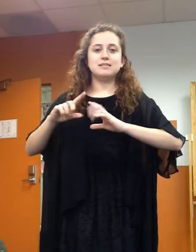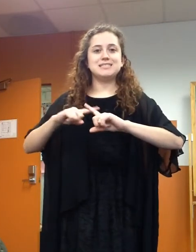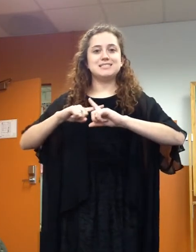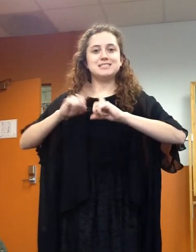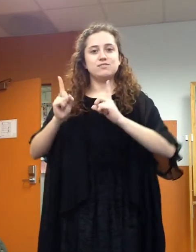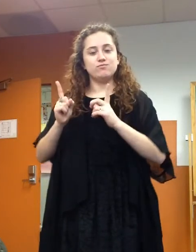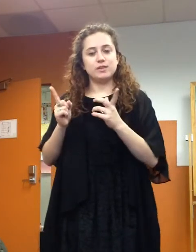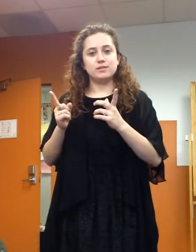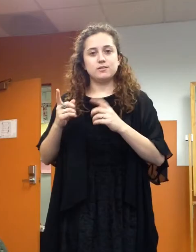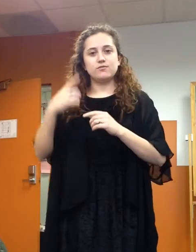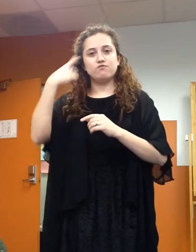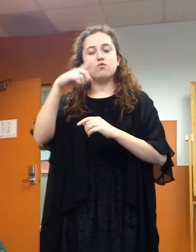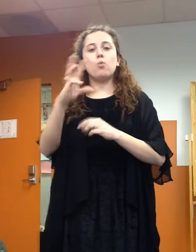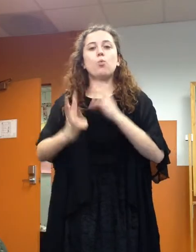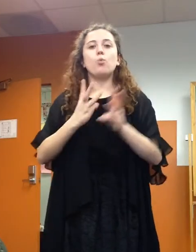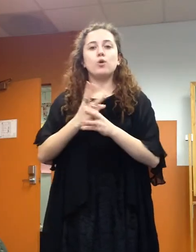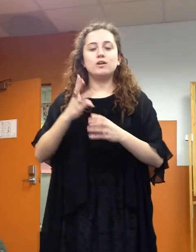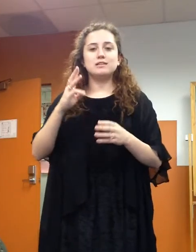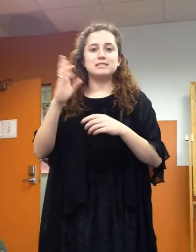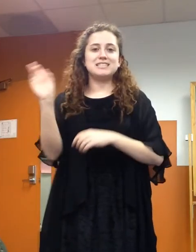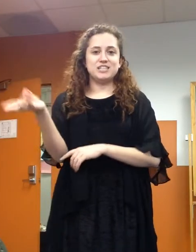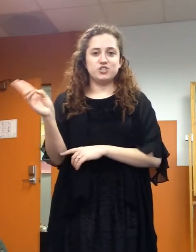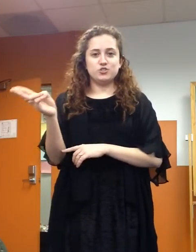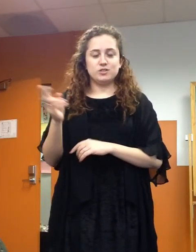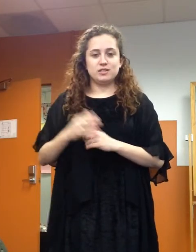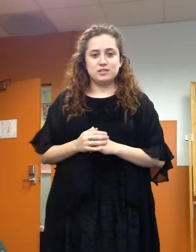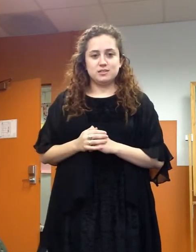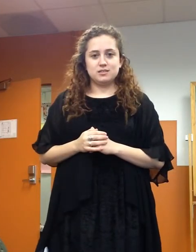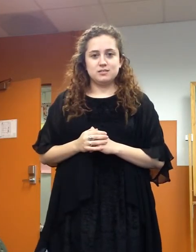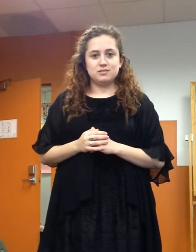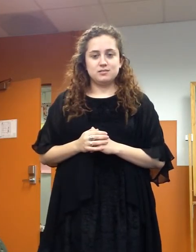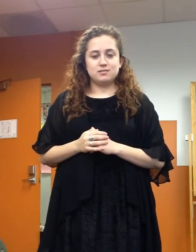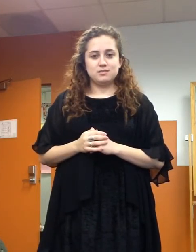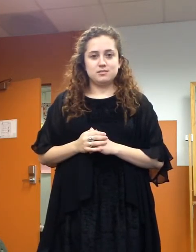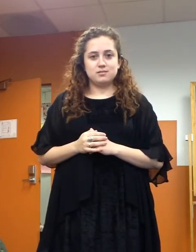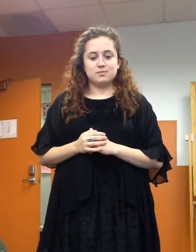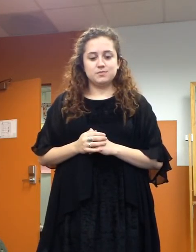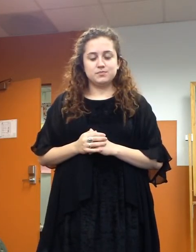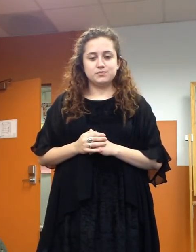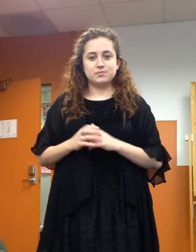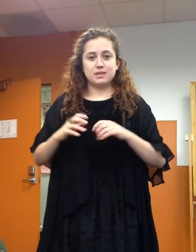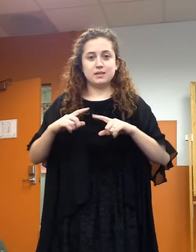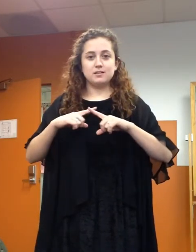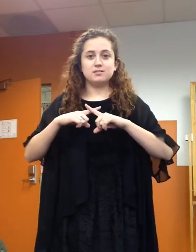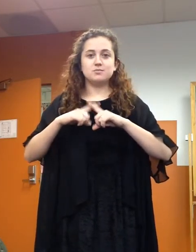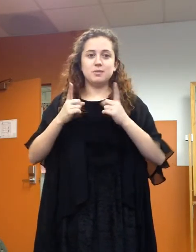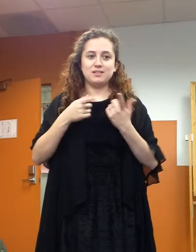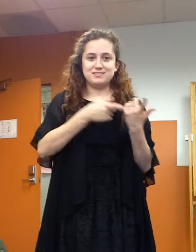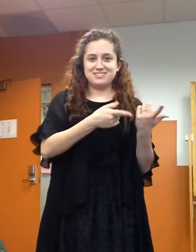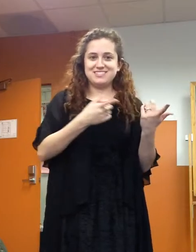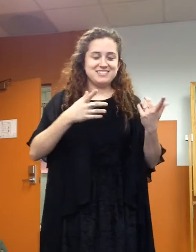Now these history teachers were teachers of American history and of Western Civ. None of them had ever taken world